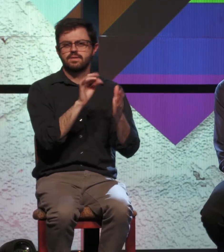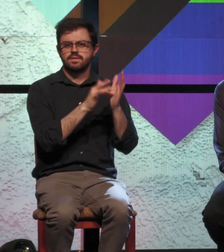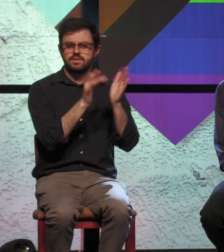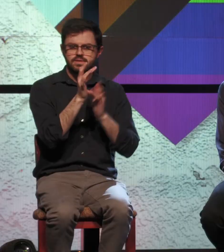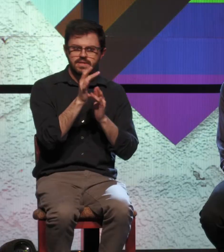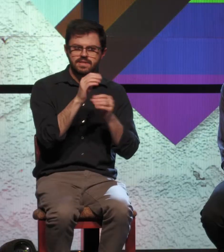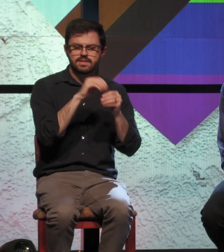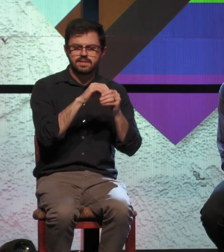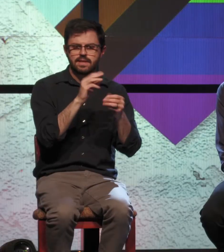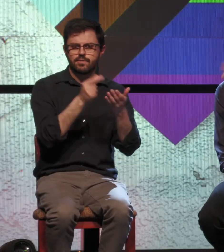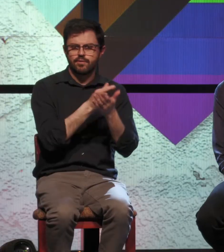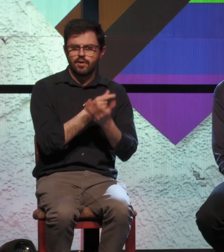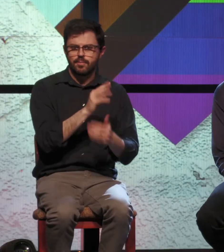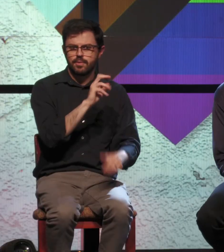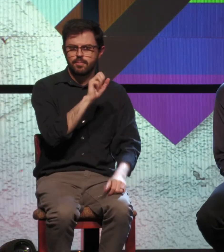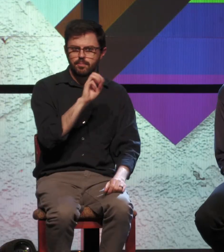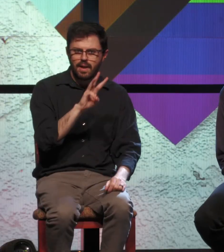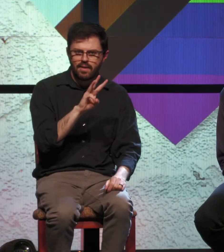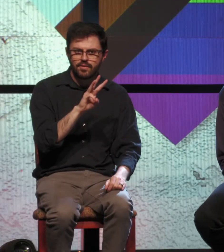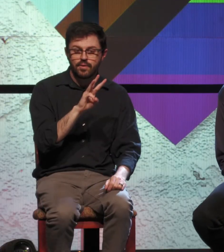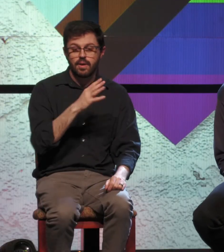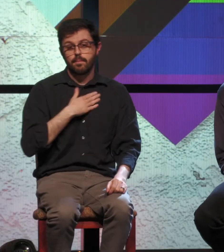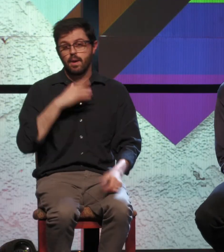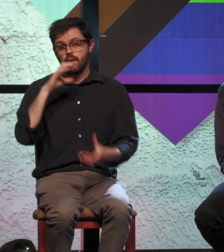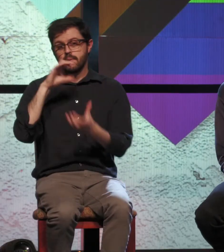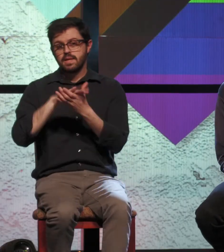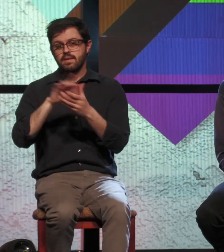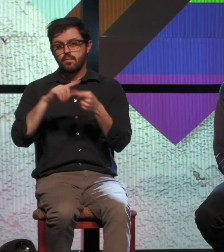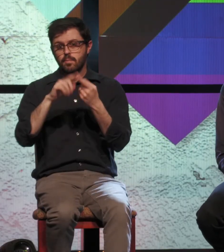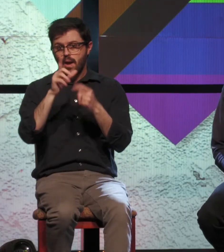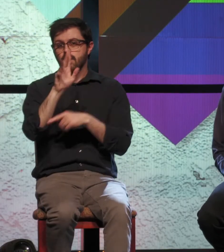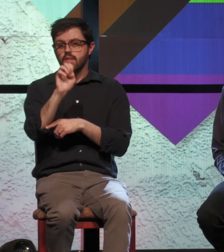I think love is based upon empirical data, right?